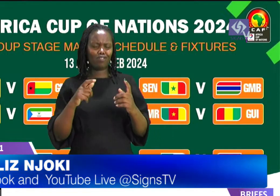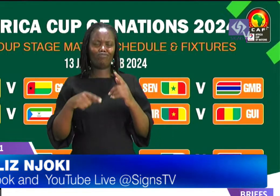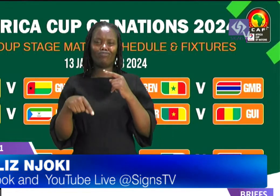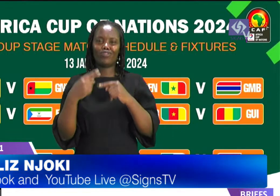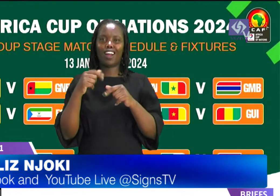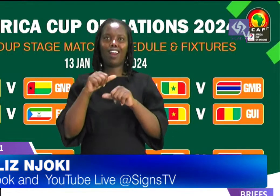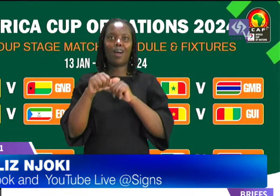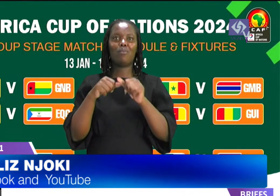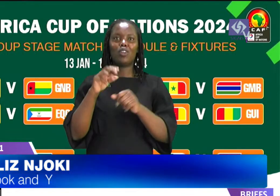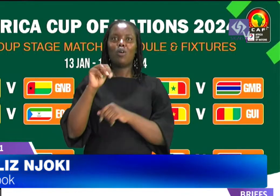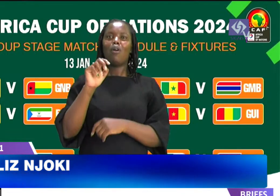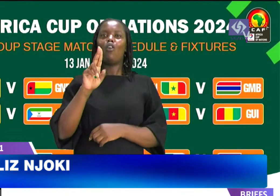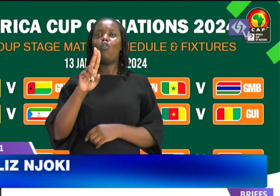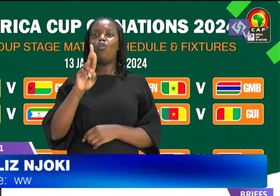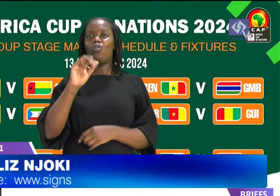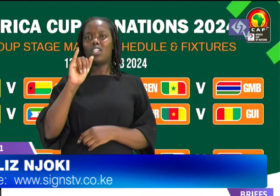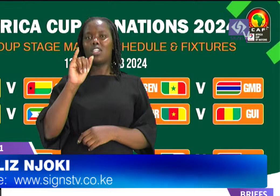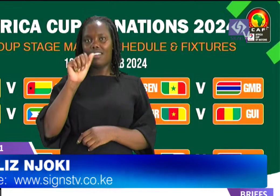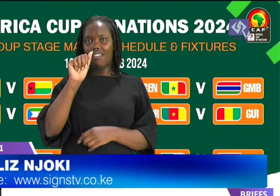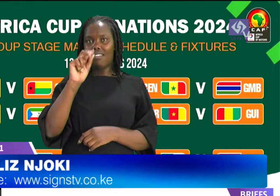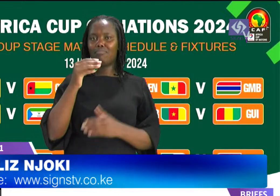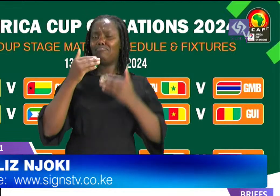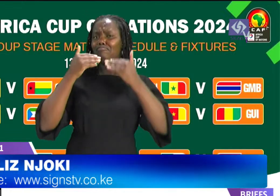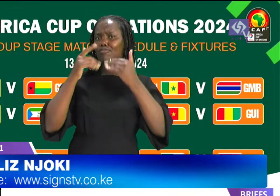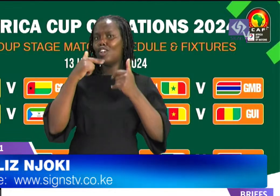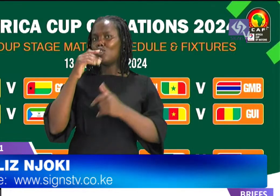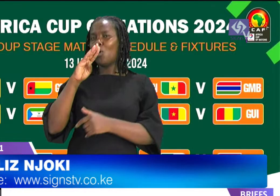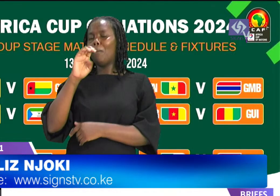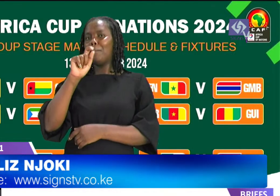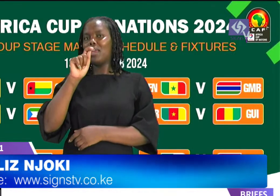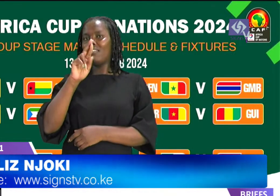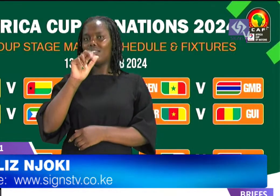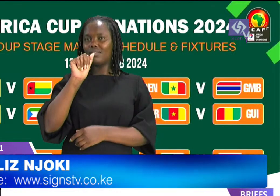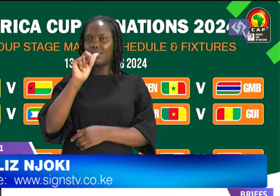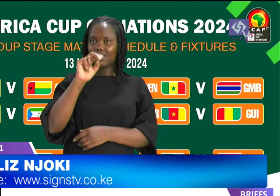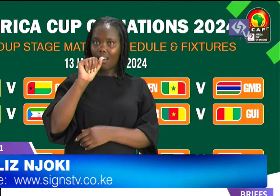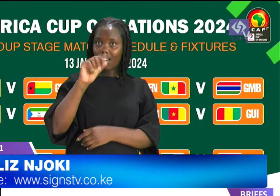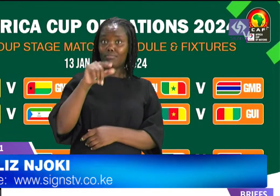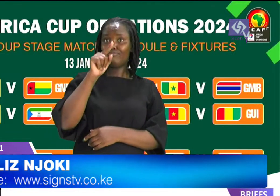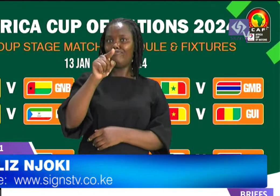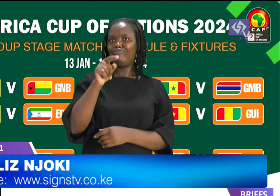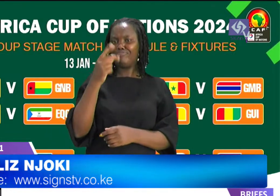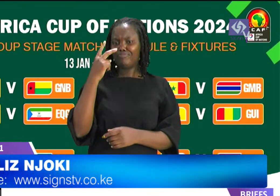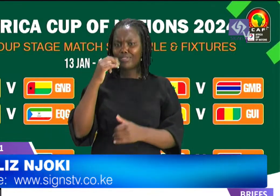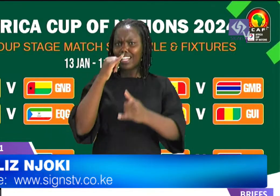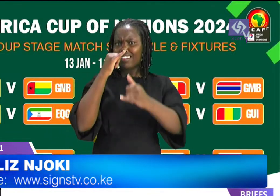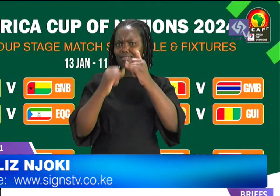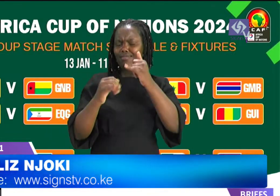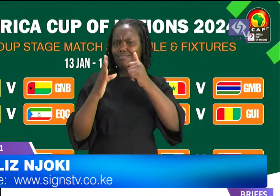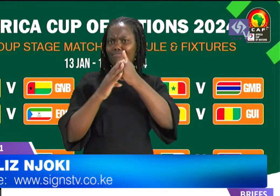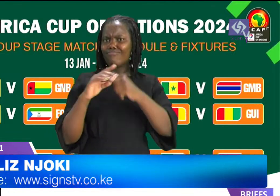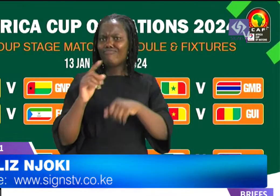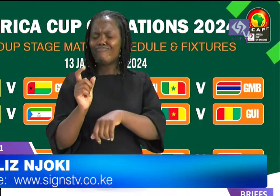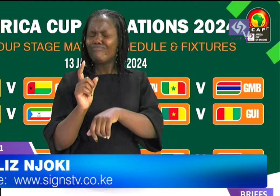Burkina Faso snatched a victory 1-0 over Mauritania thanks